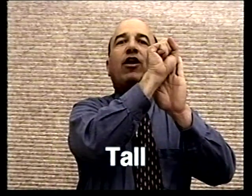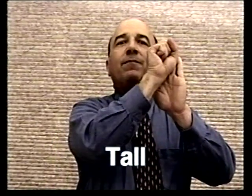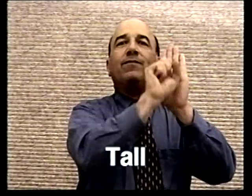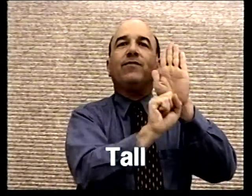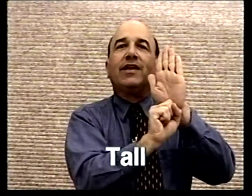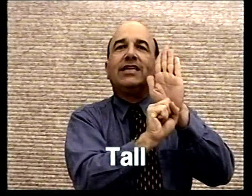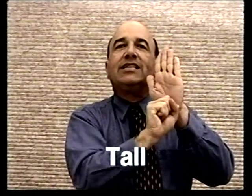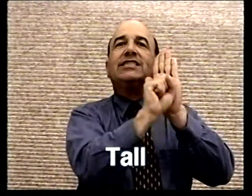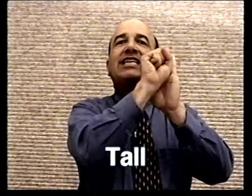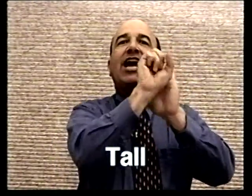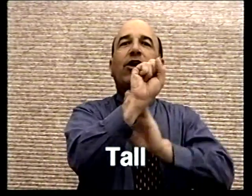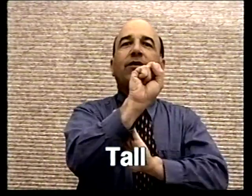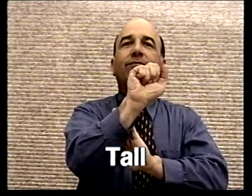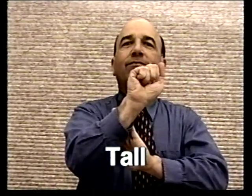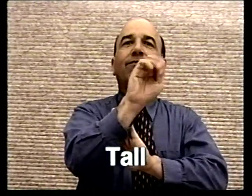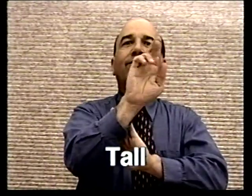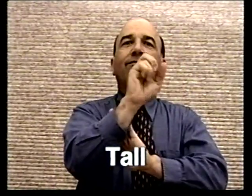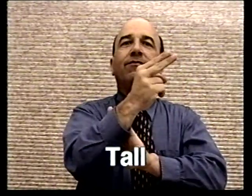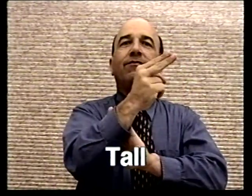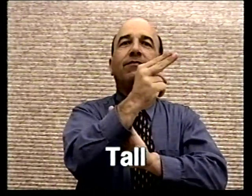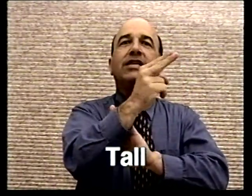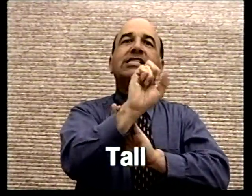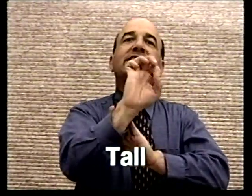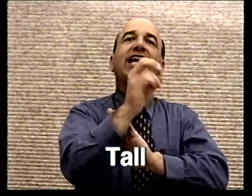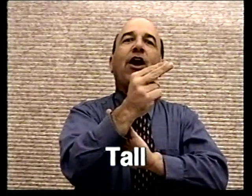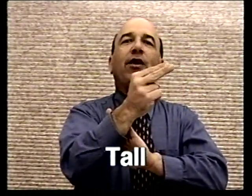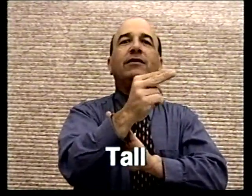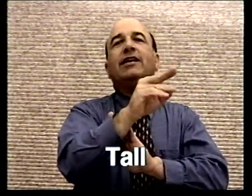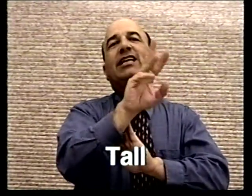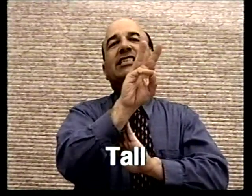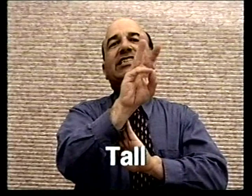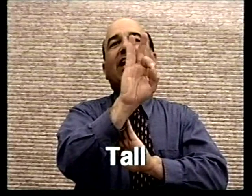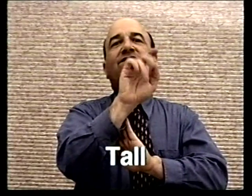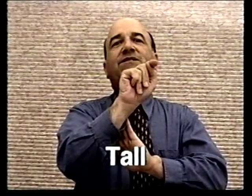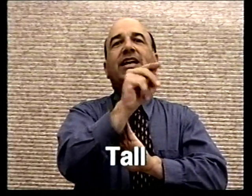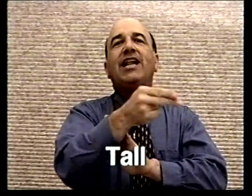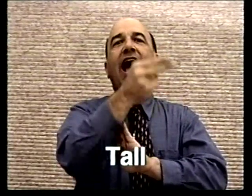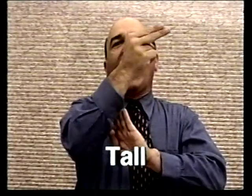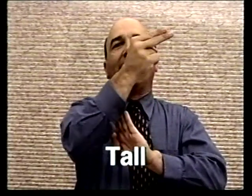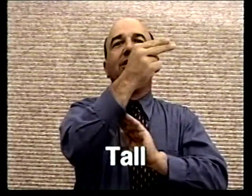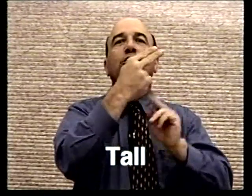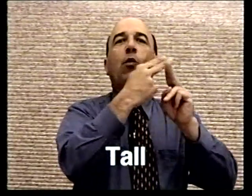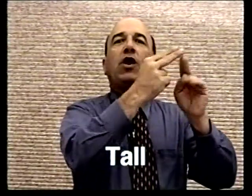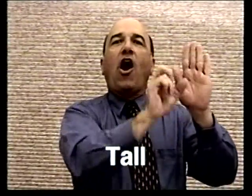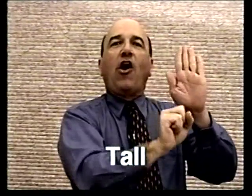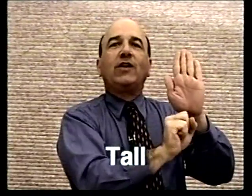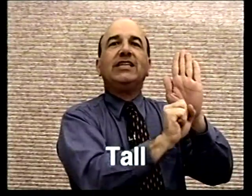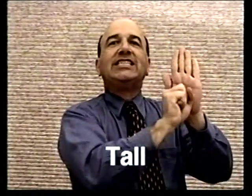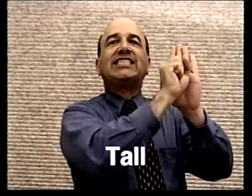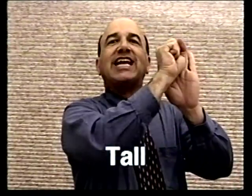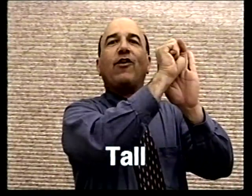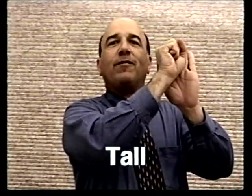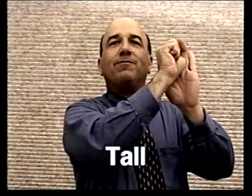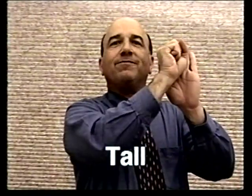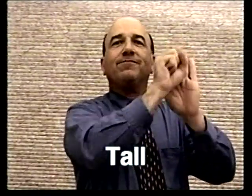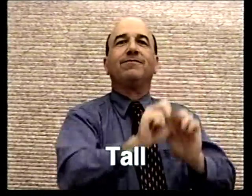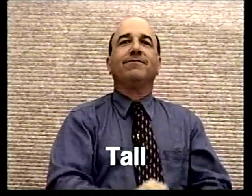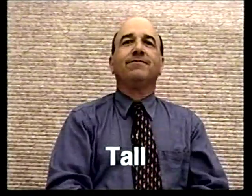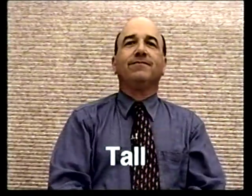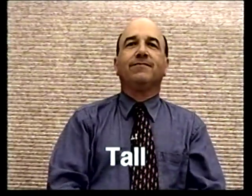Sarah. Sarah. Sarah is 6 feet high, so we call her Sarah.